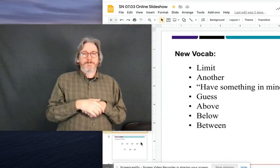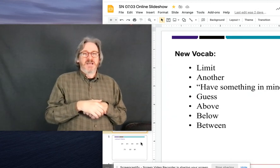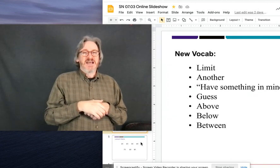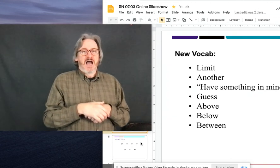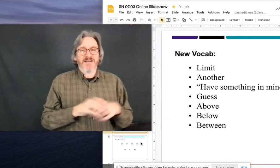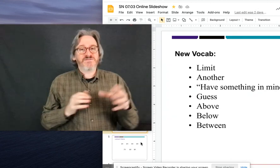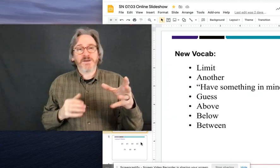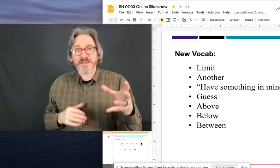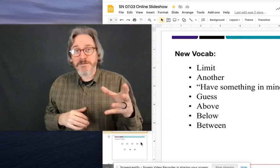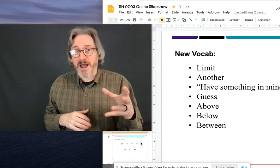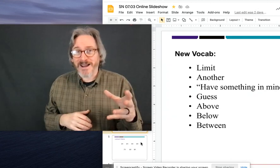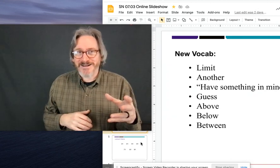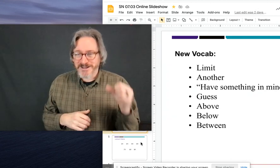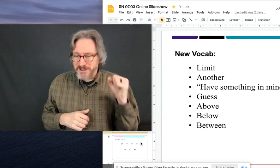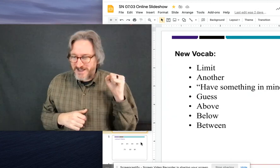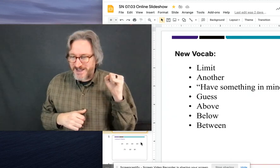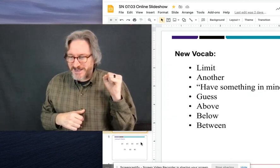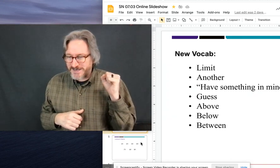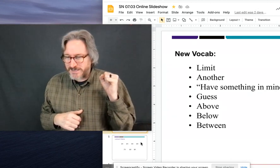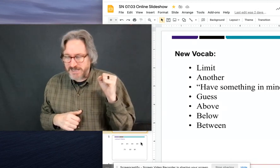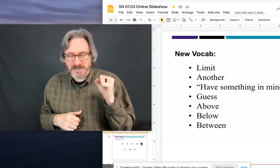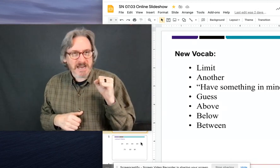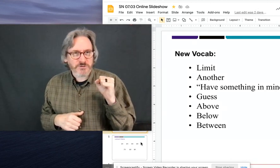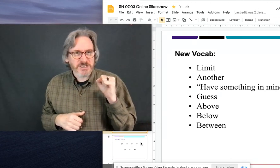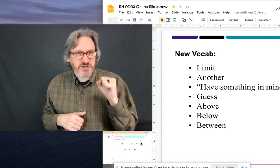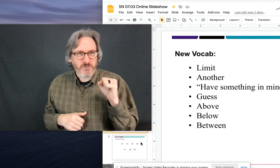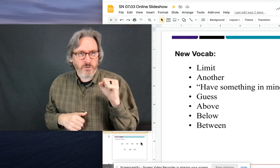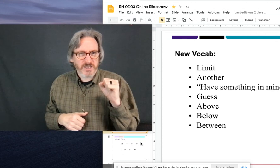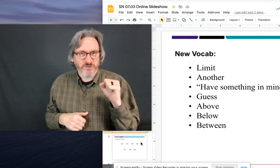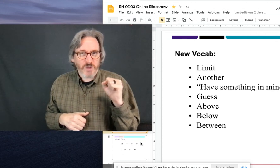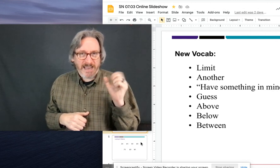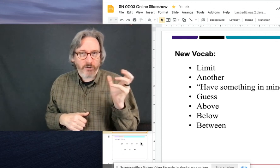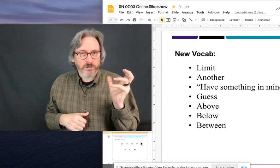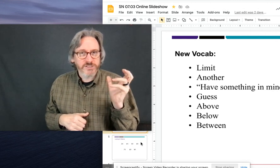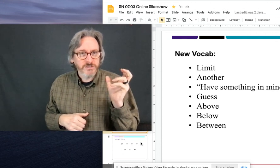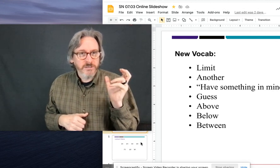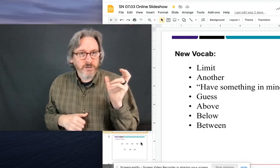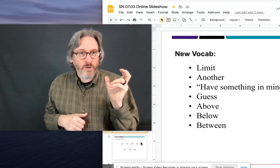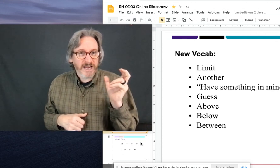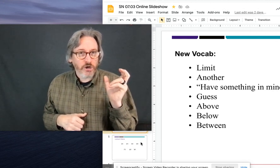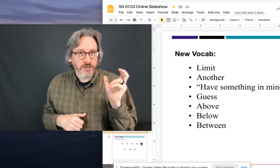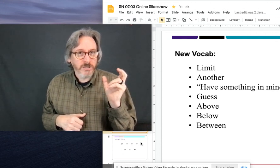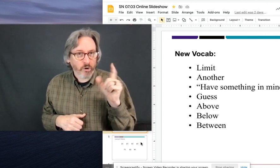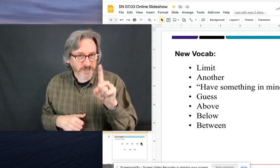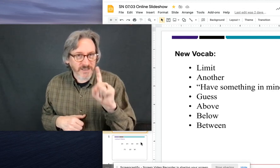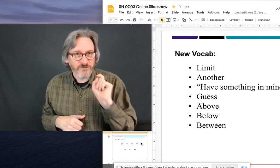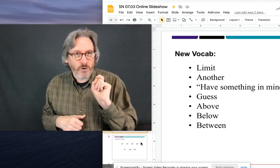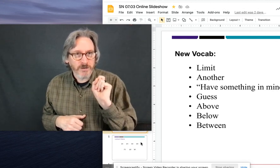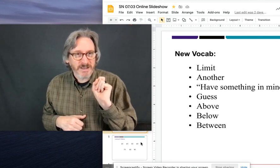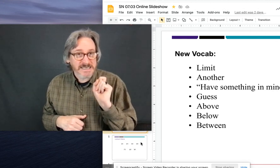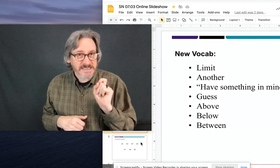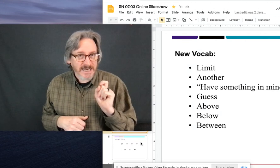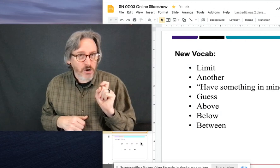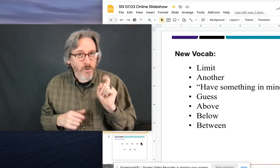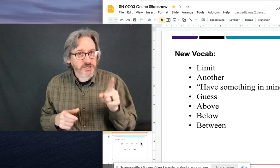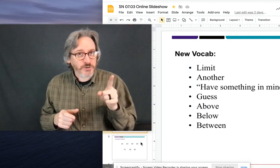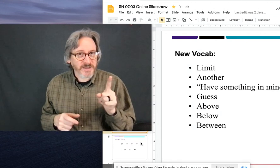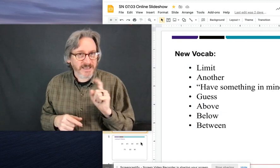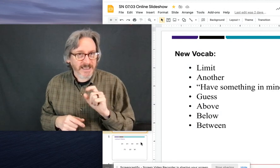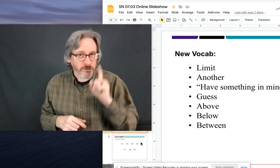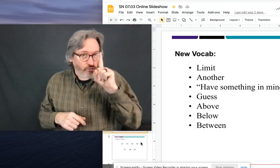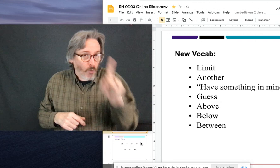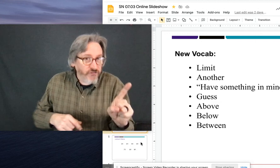one. Have something in mind. Signing naturally generally will give you 8 words when it could only give you 1, because they don't want